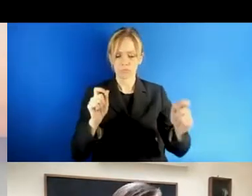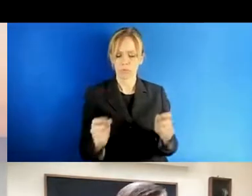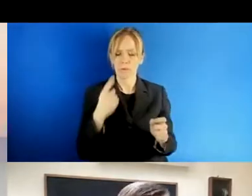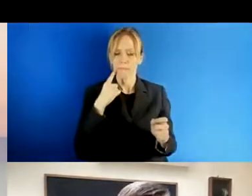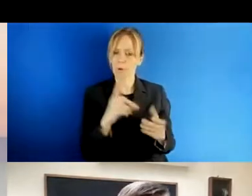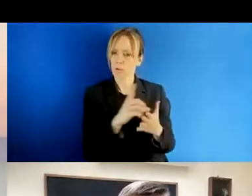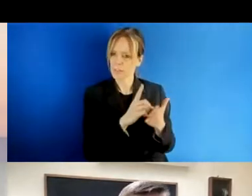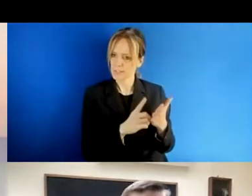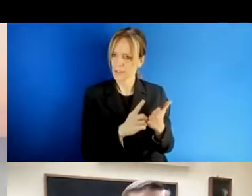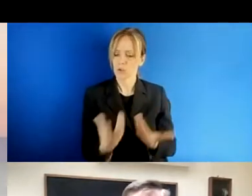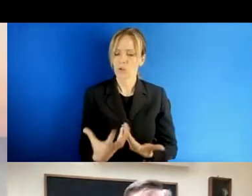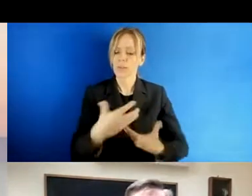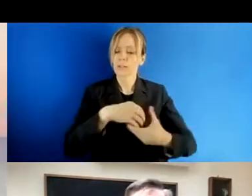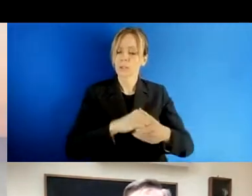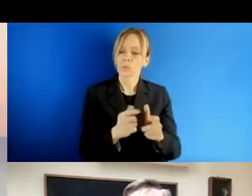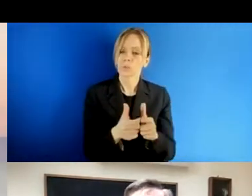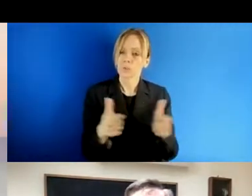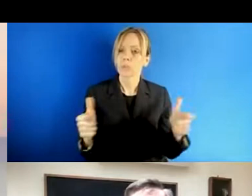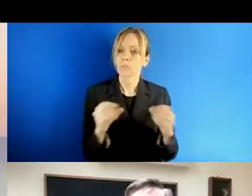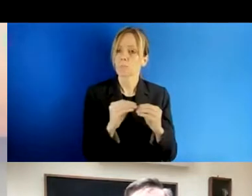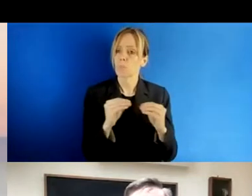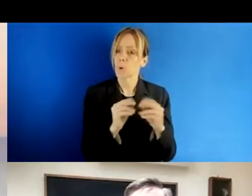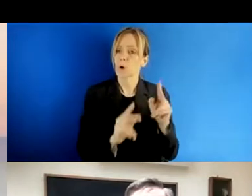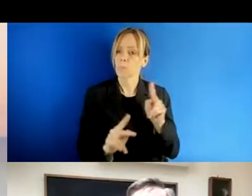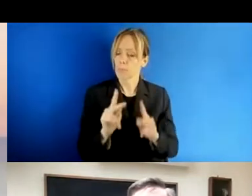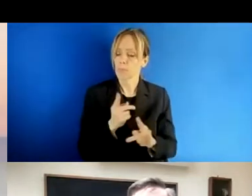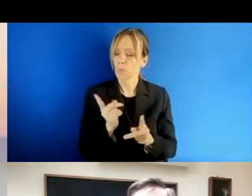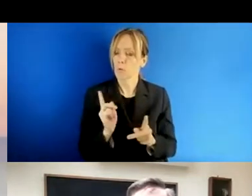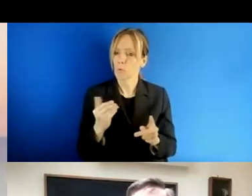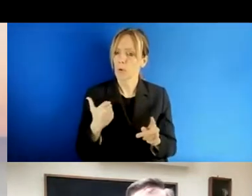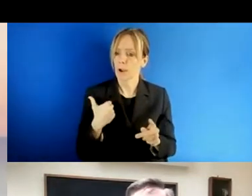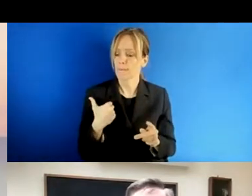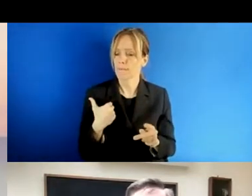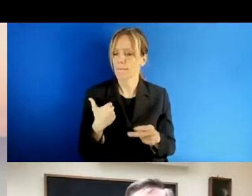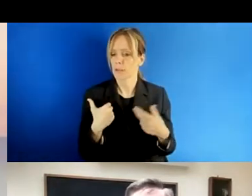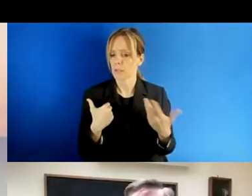greater number of people who can